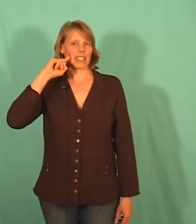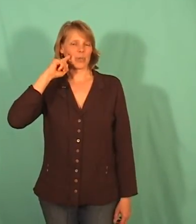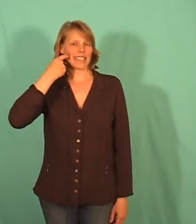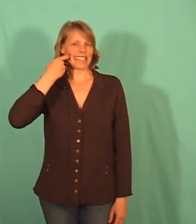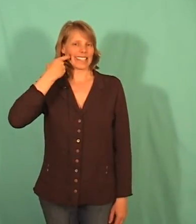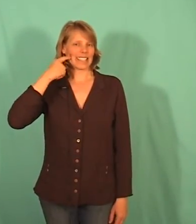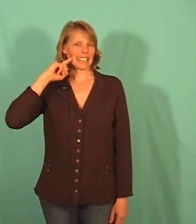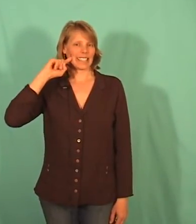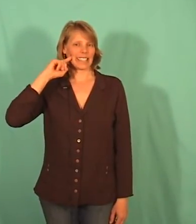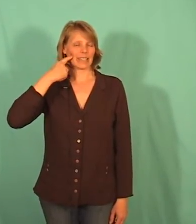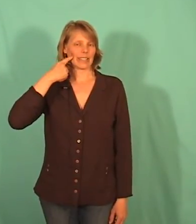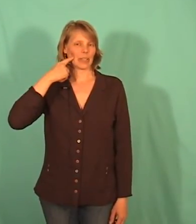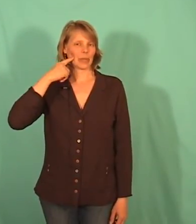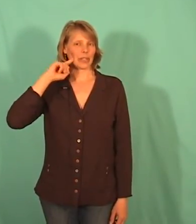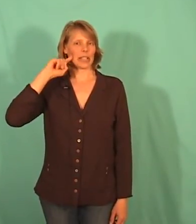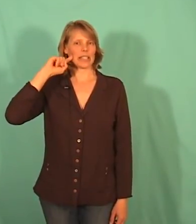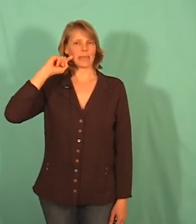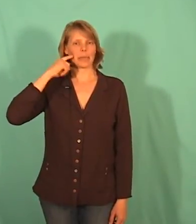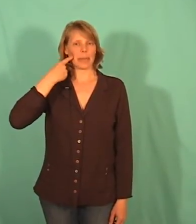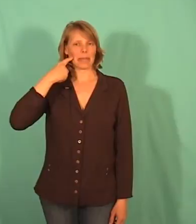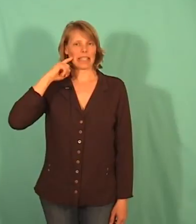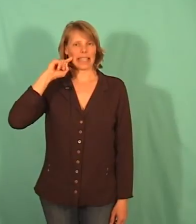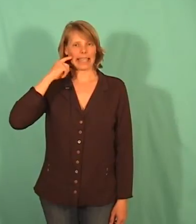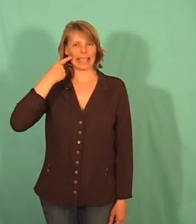twisting it, like where a dimple might be, candy.